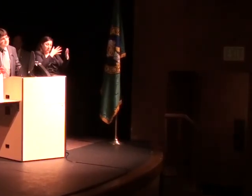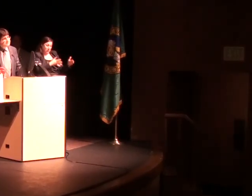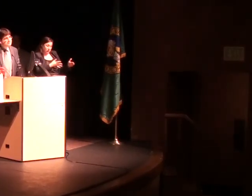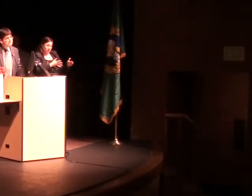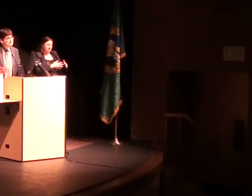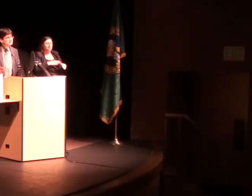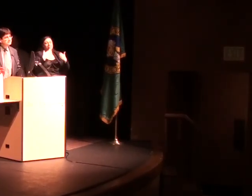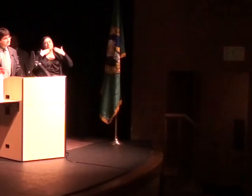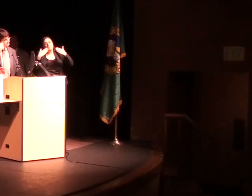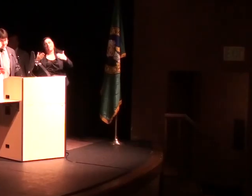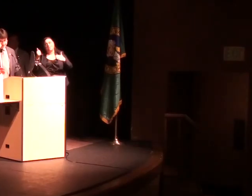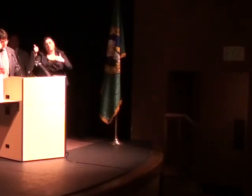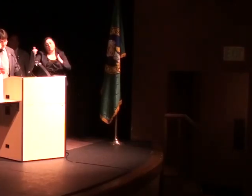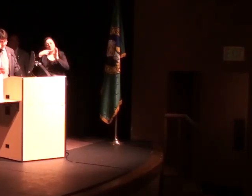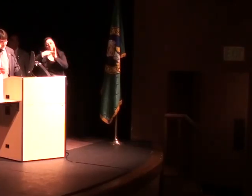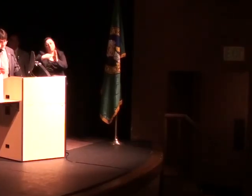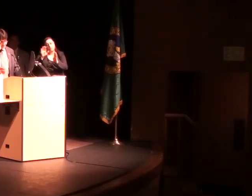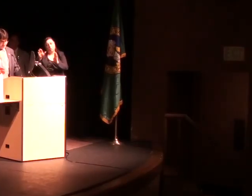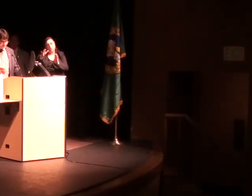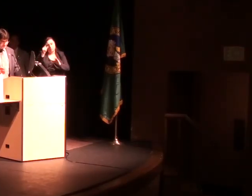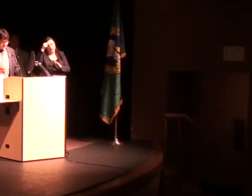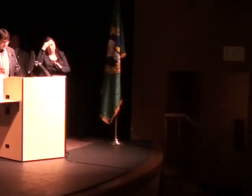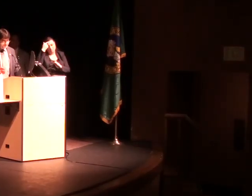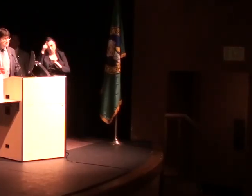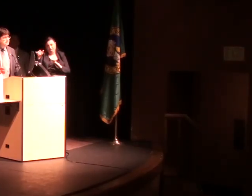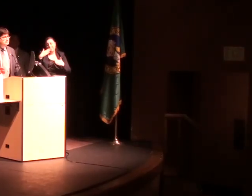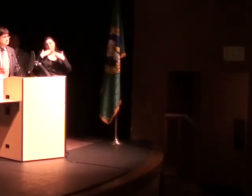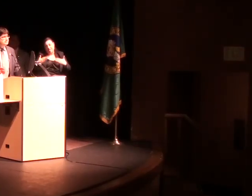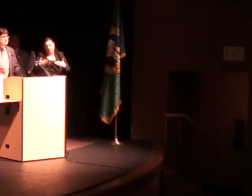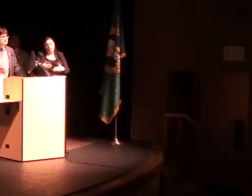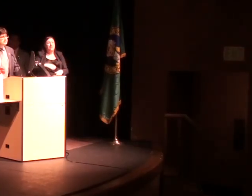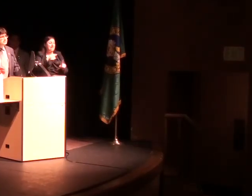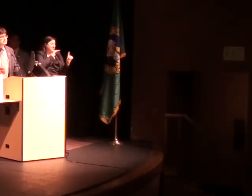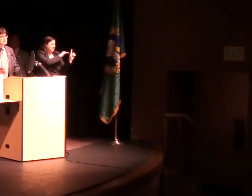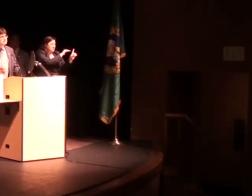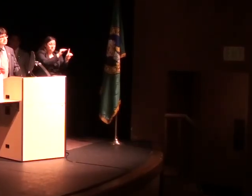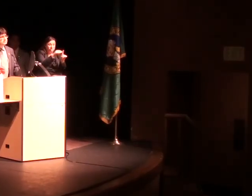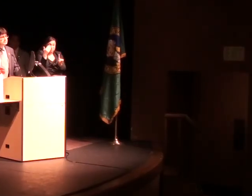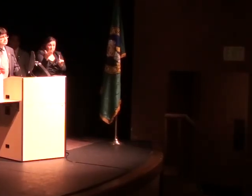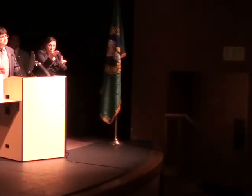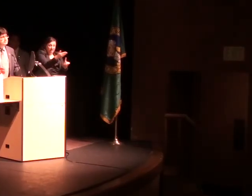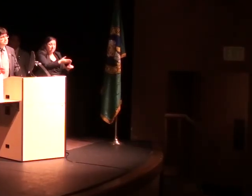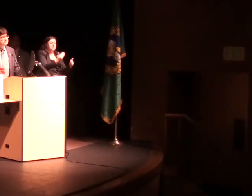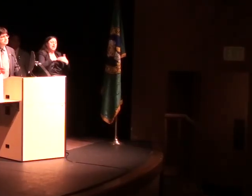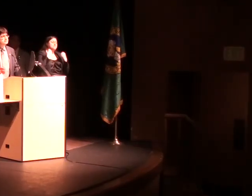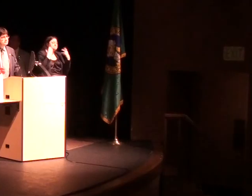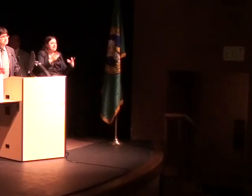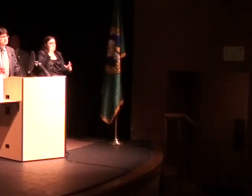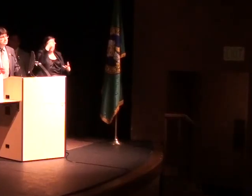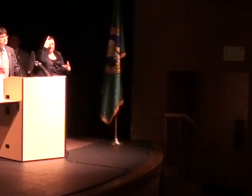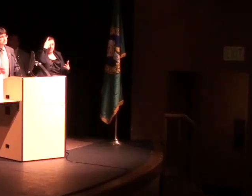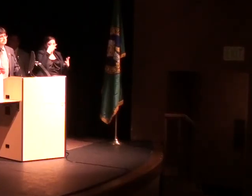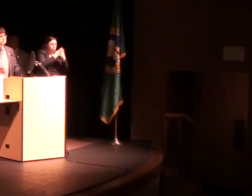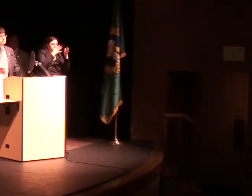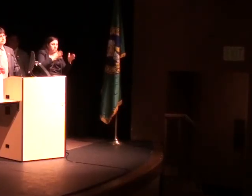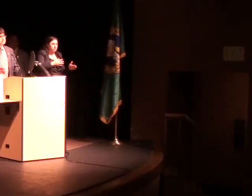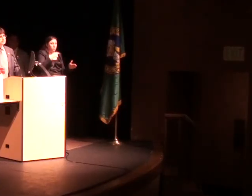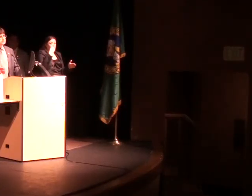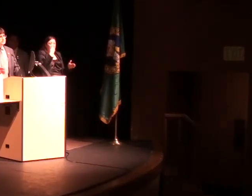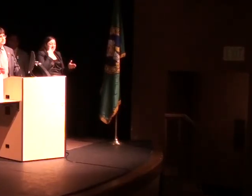wanted to thank you as a representative of your government for that, and also to try to remind everybody we still do have many political prisoners. One of